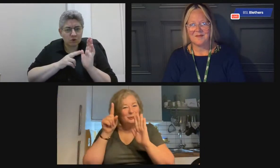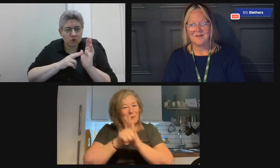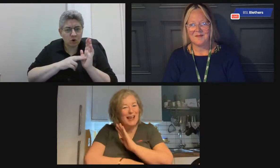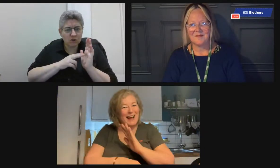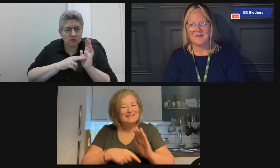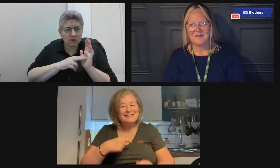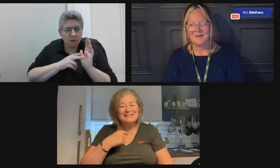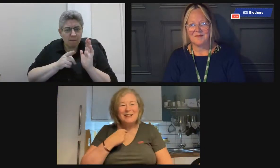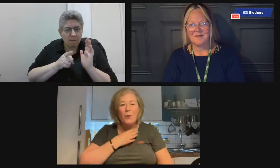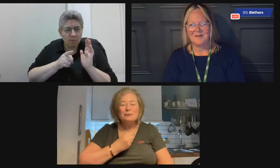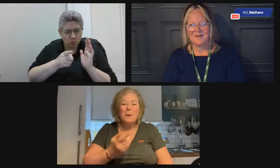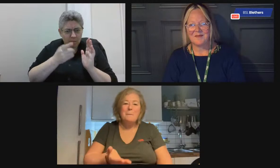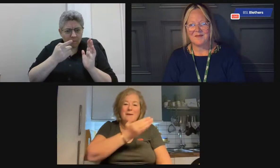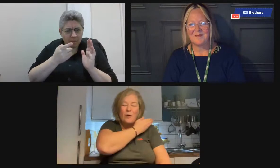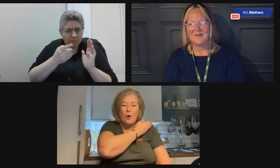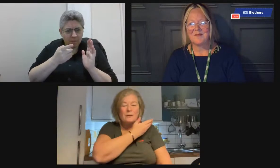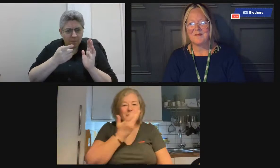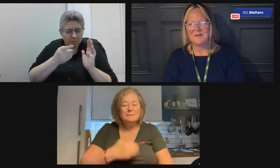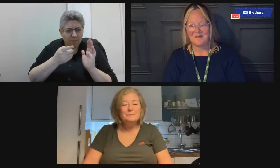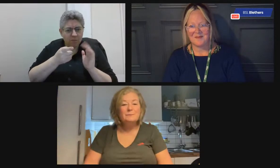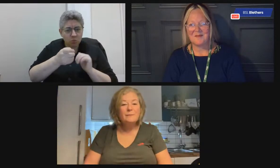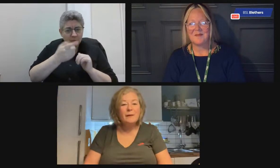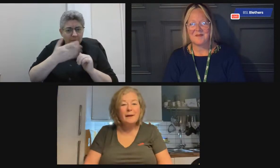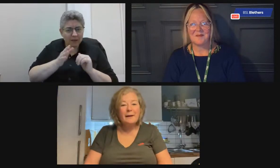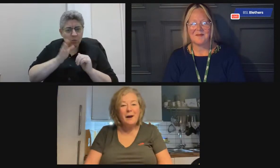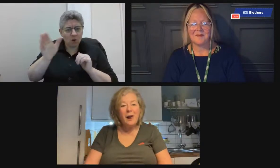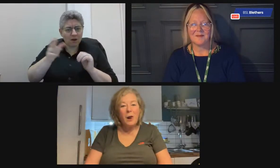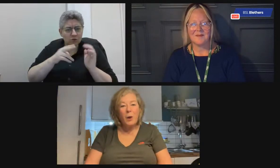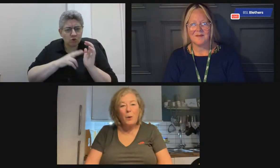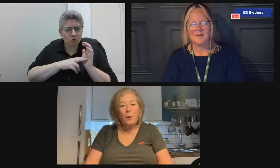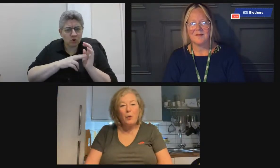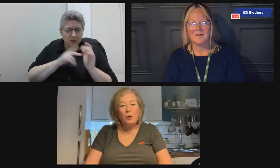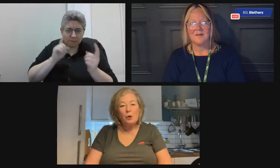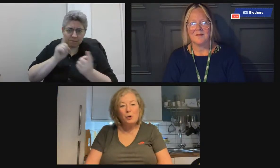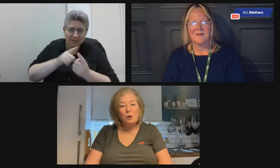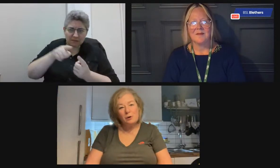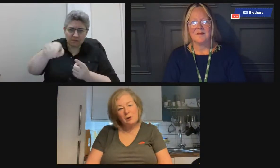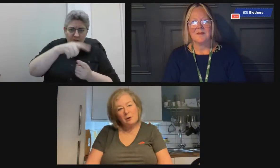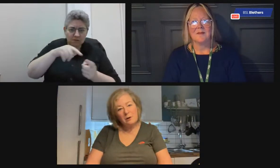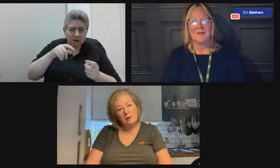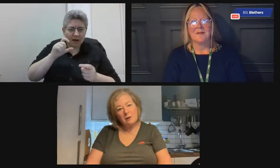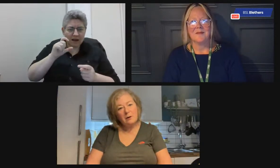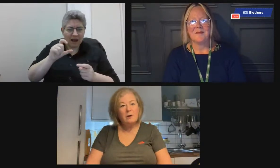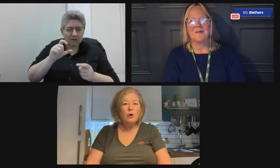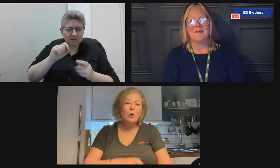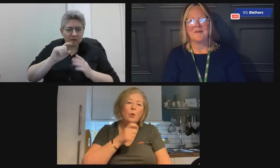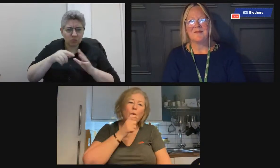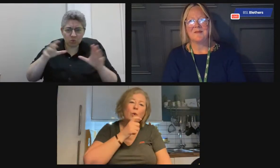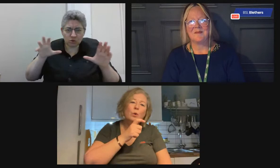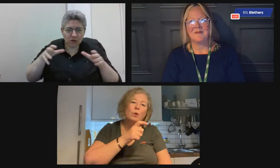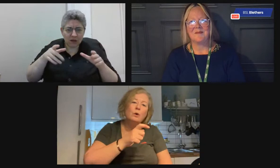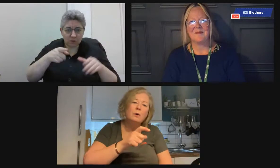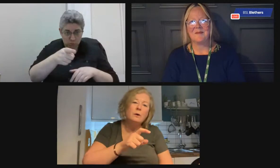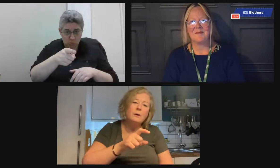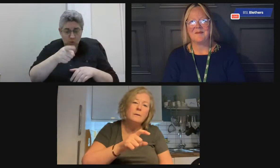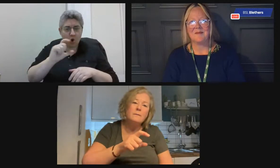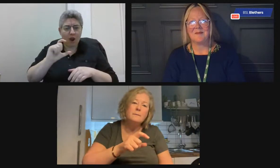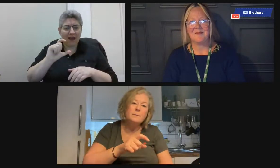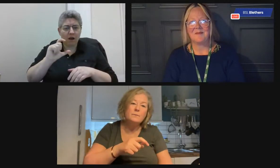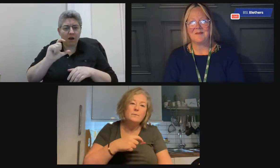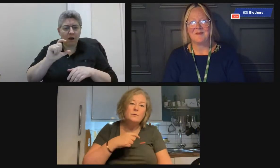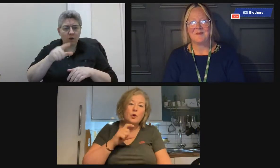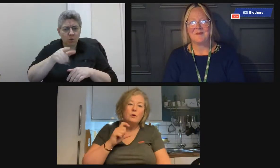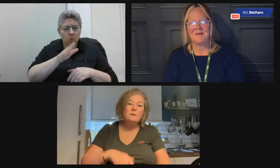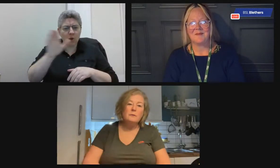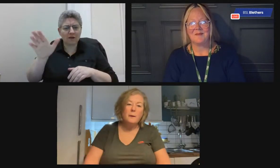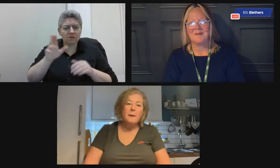now. so you actually went along to Nottingham, did you? So have you've been to Nottingham and you met